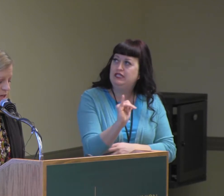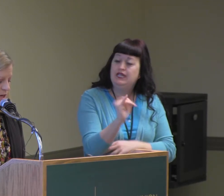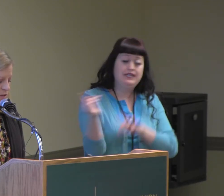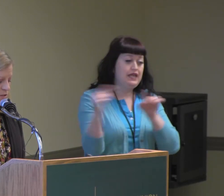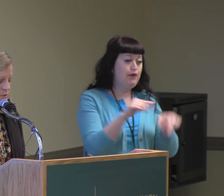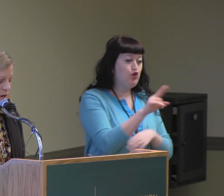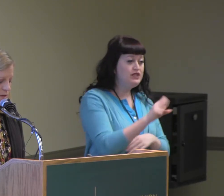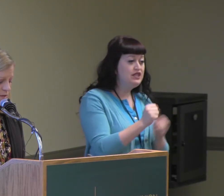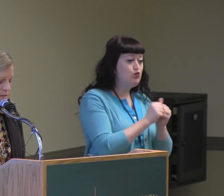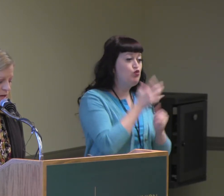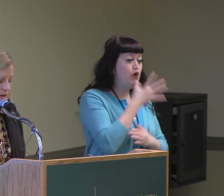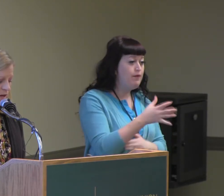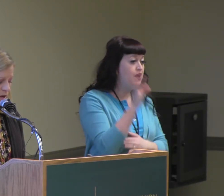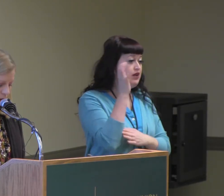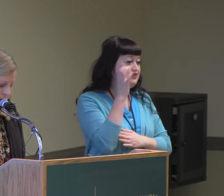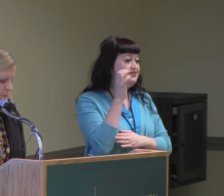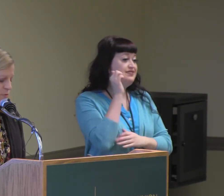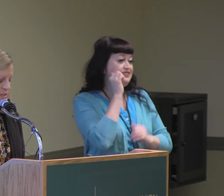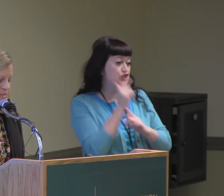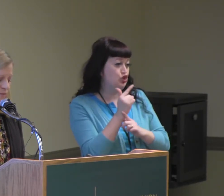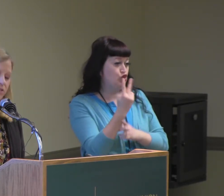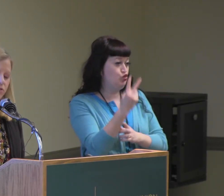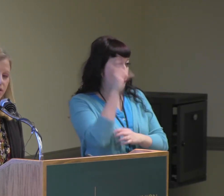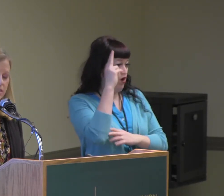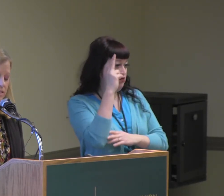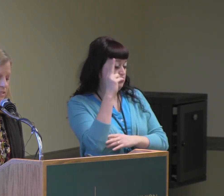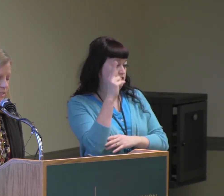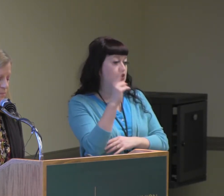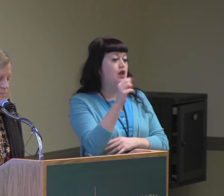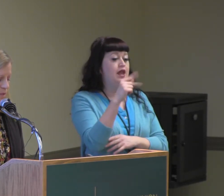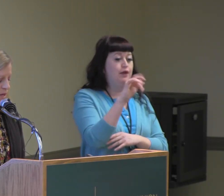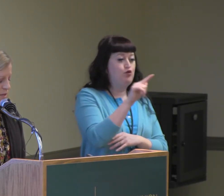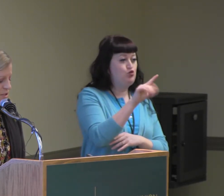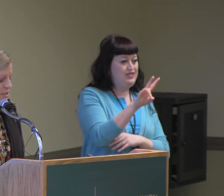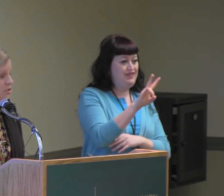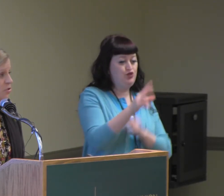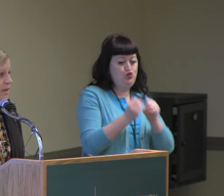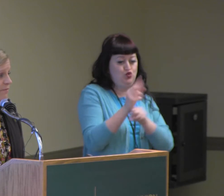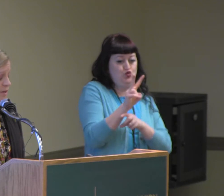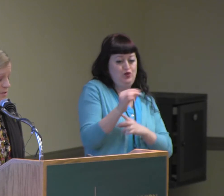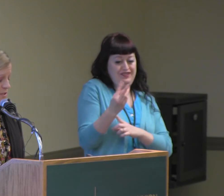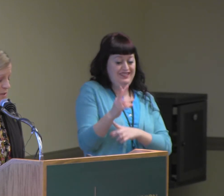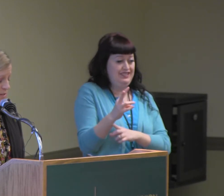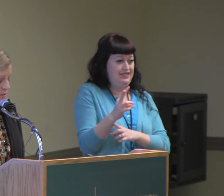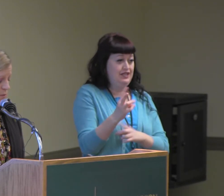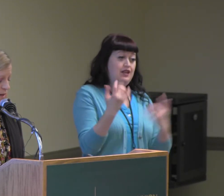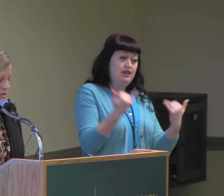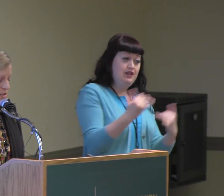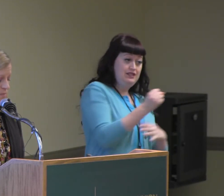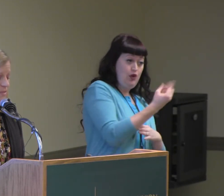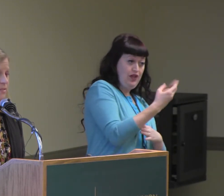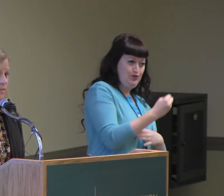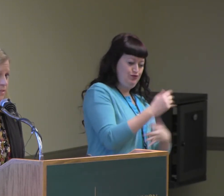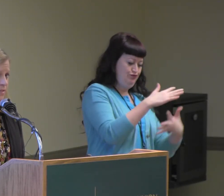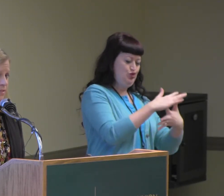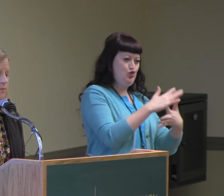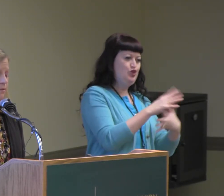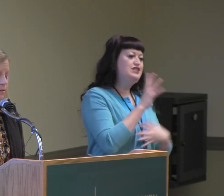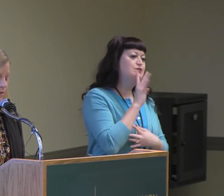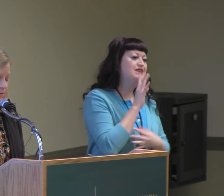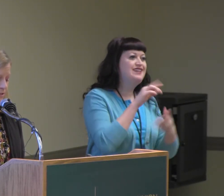sister, and her two uncles on April 27, 2016. She is a junior at Fargo South High School, and she speaks